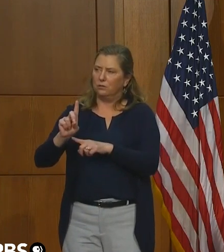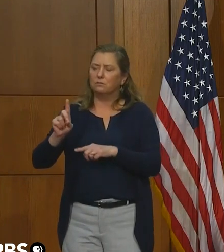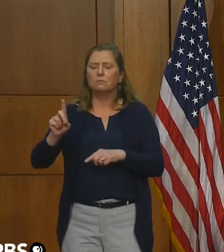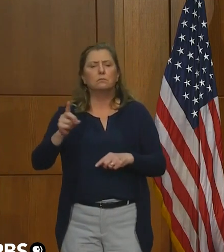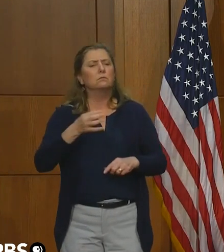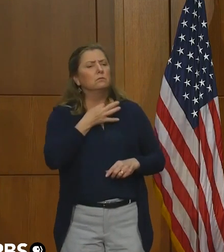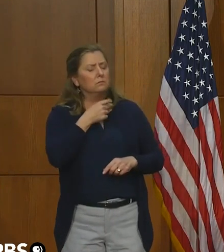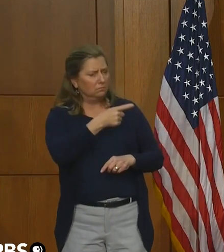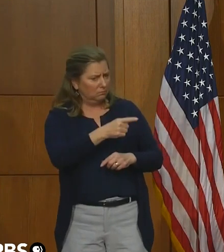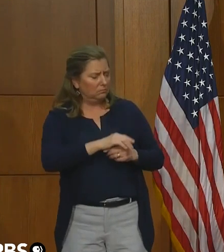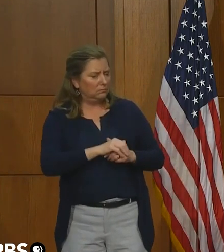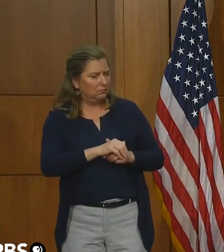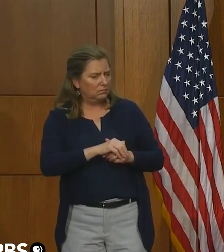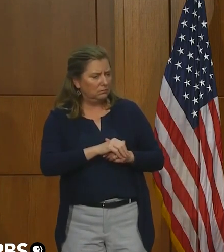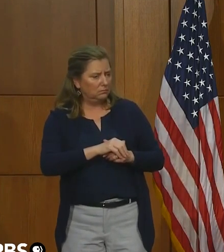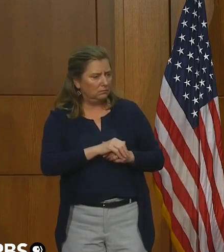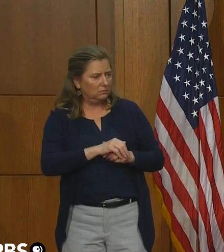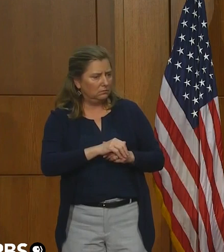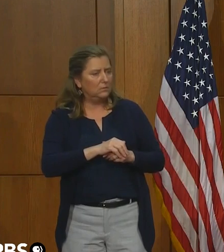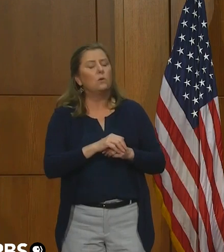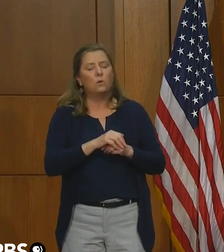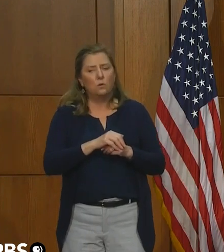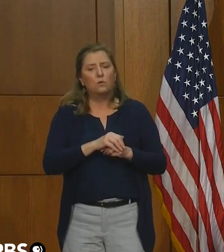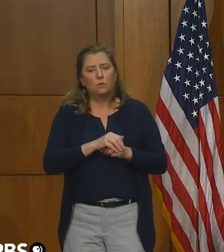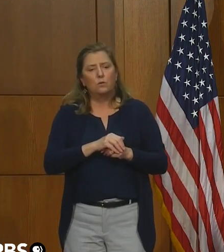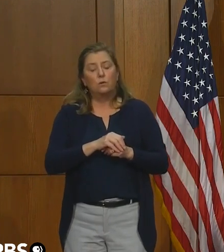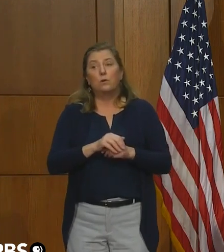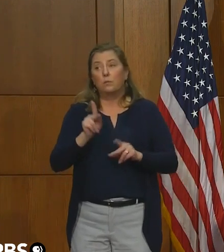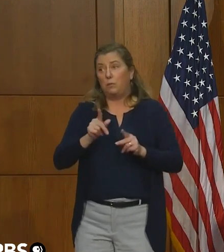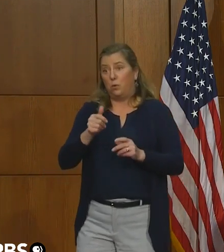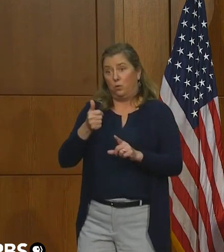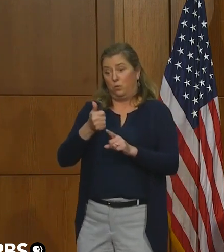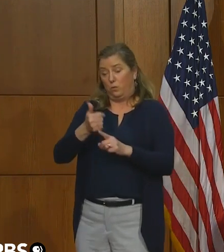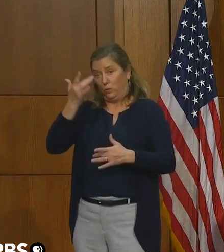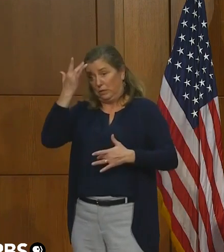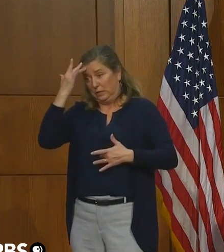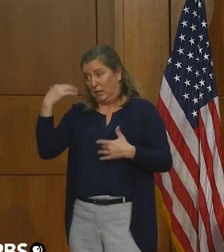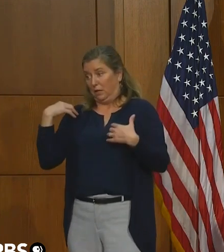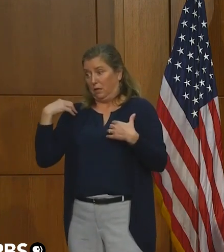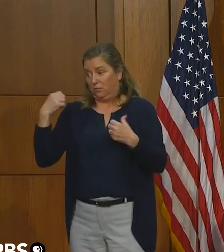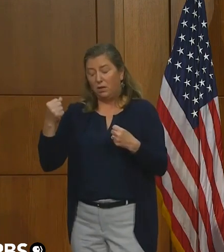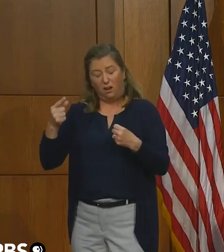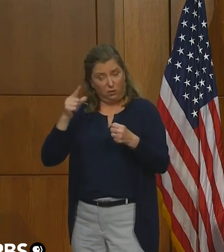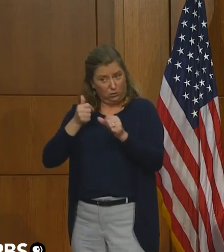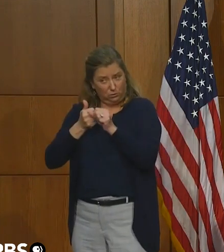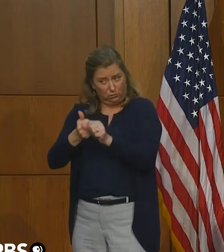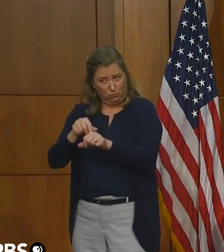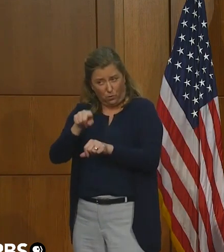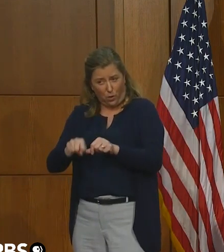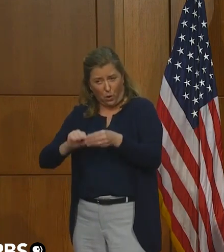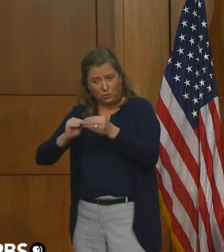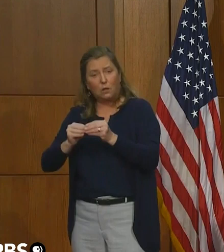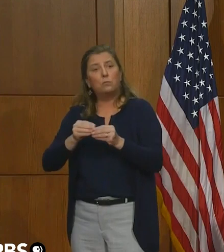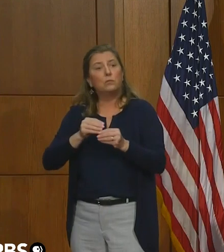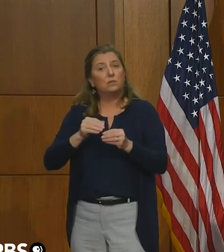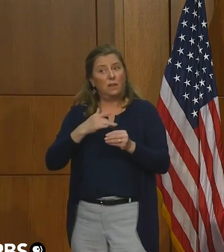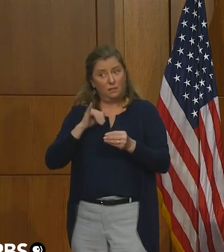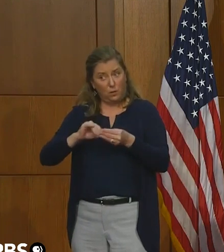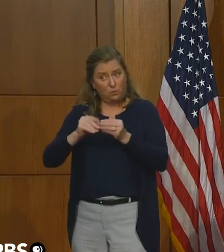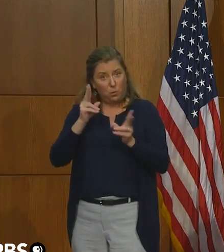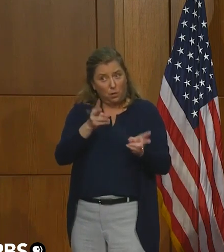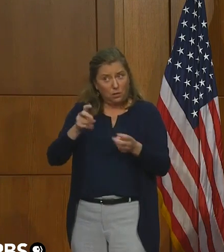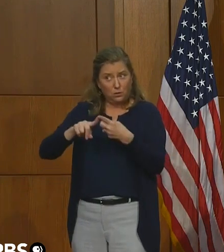do track the recoveries of COVID patients, and I was just wondering if there's any intent to put that information on the state dashboard,